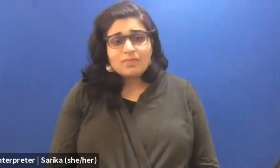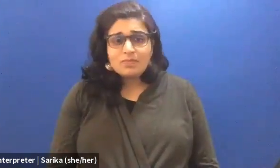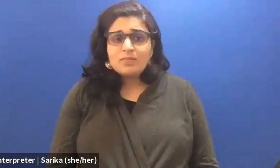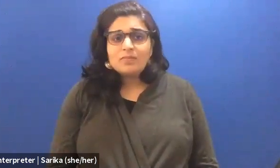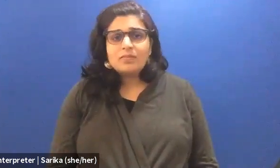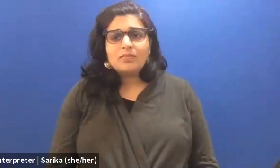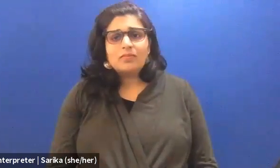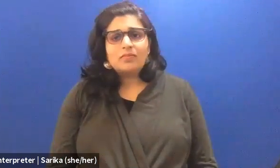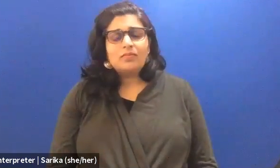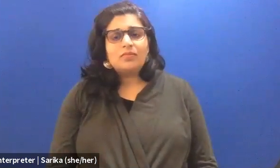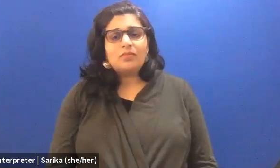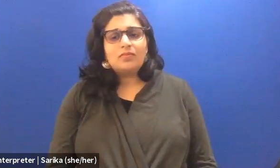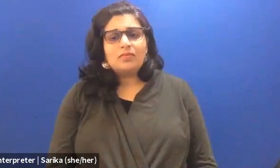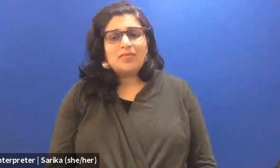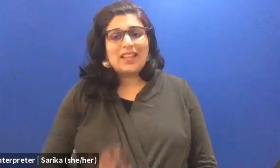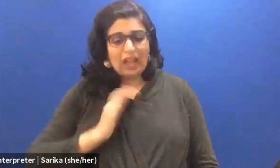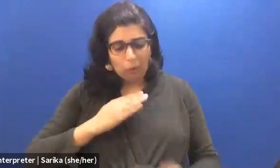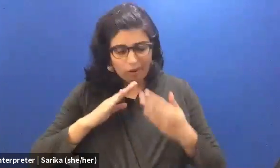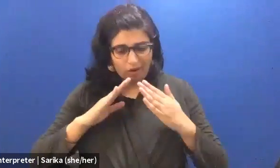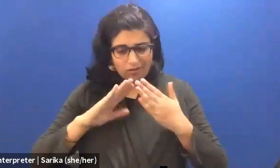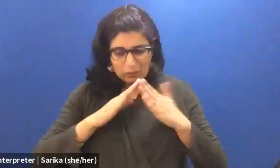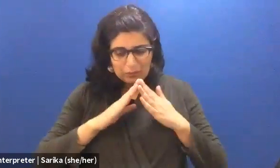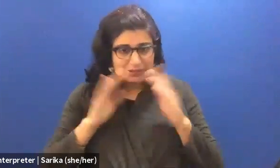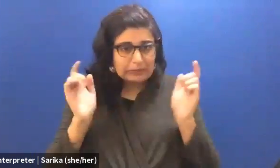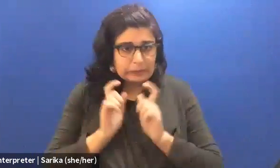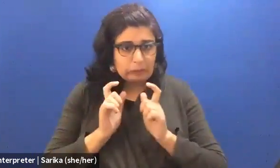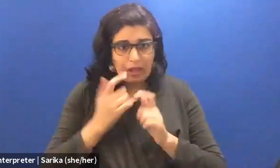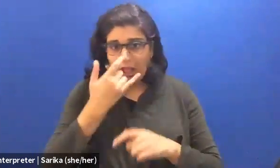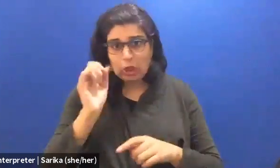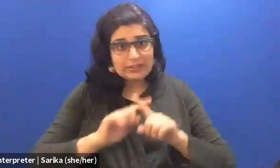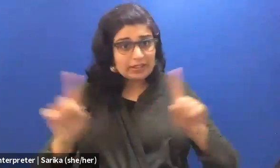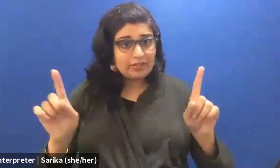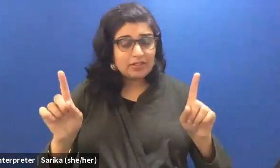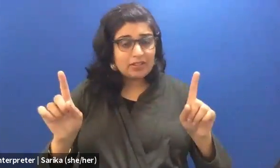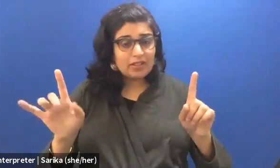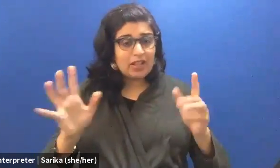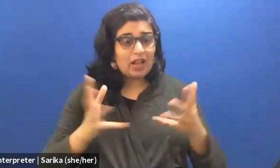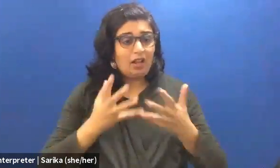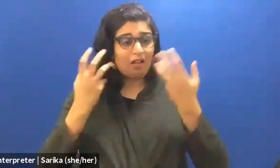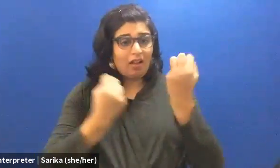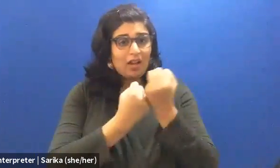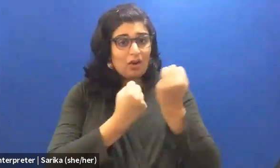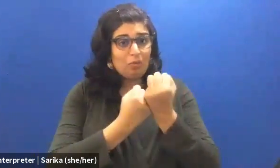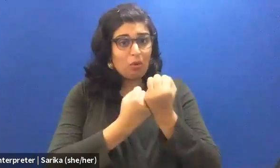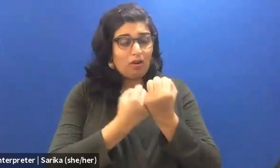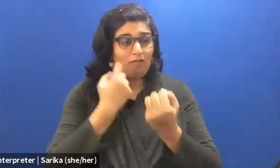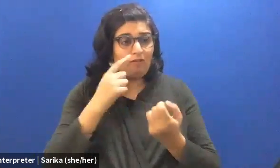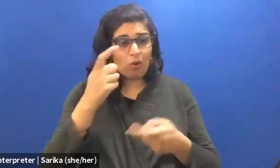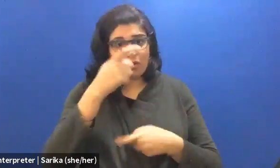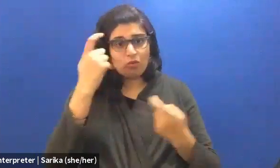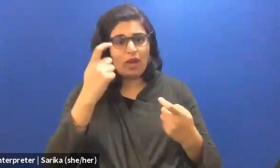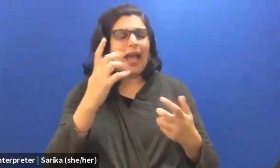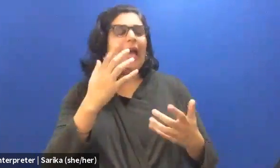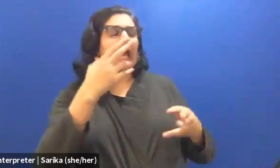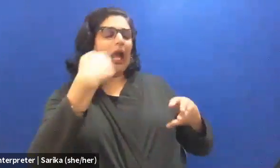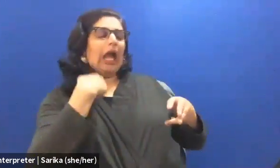And in our small communities, it looks a little different. And there's a lot of support for the trauma dealers. I started calling them trauma